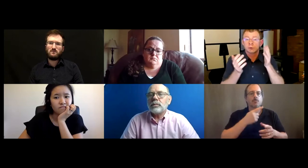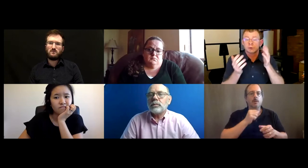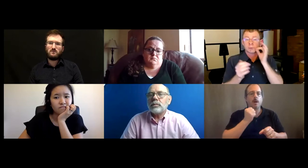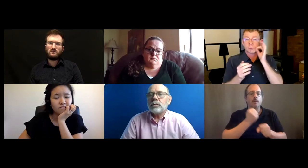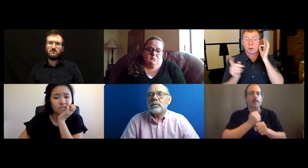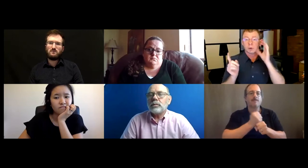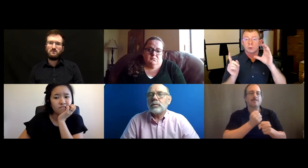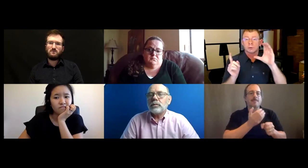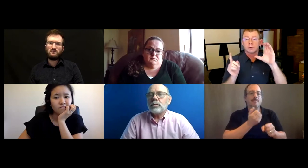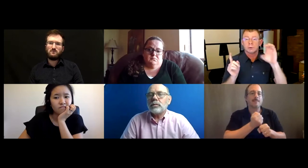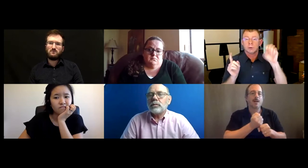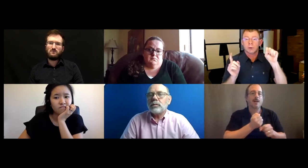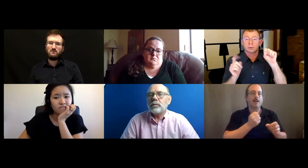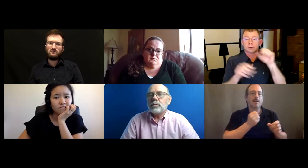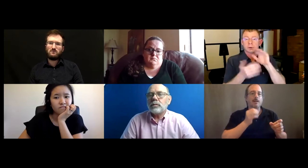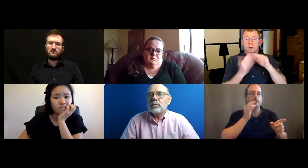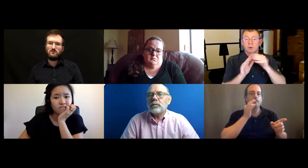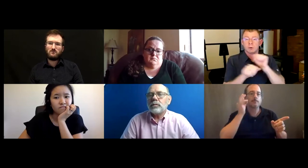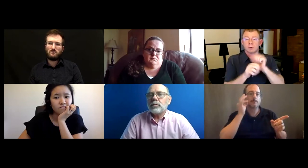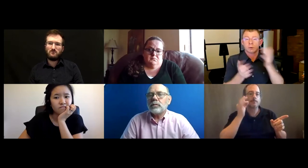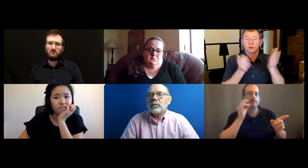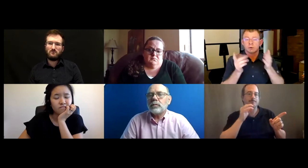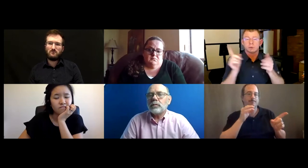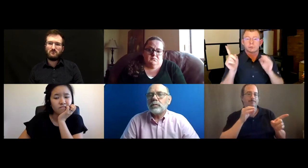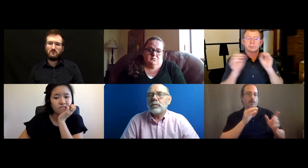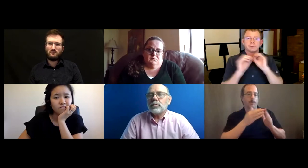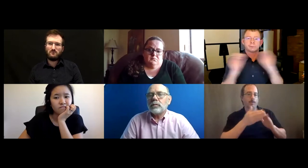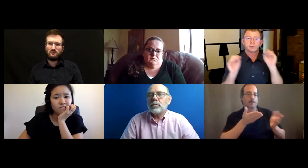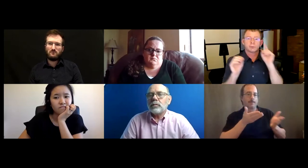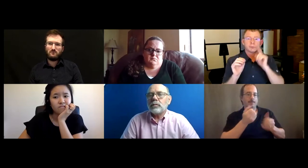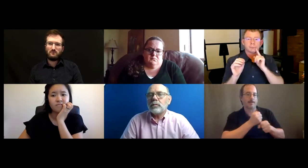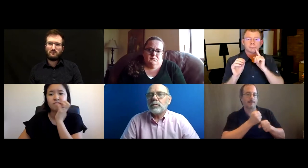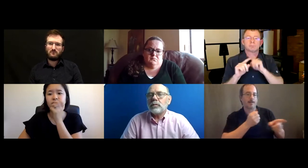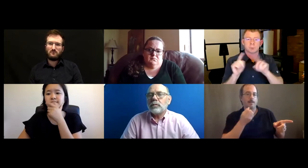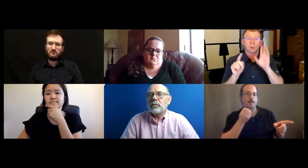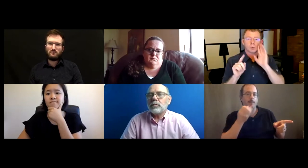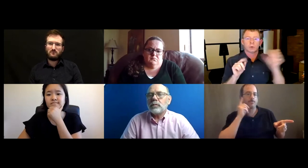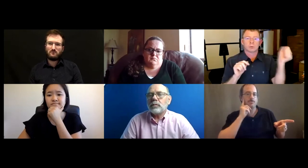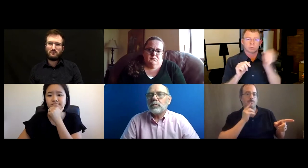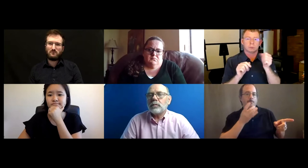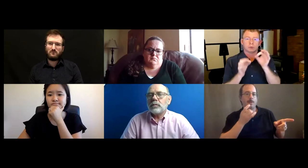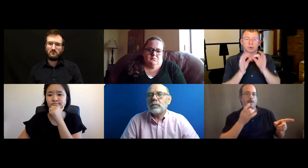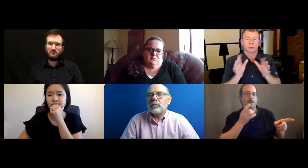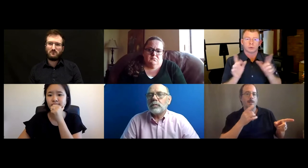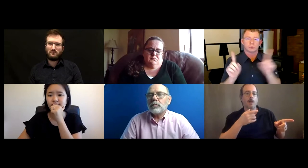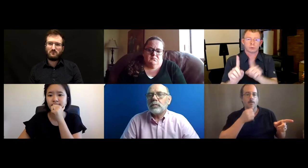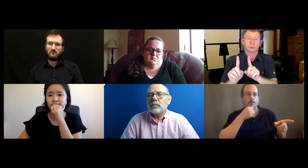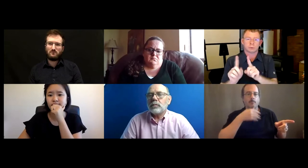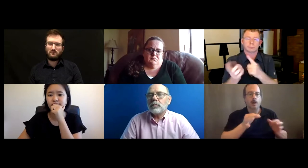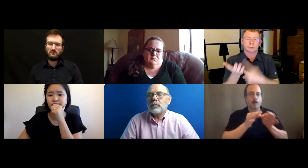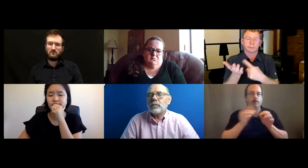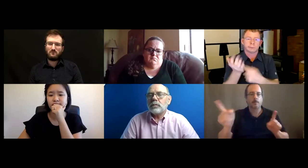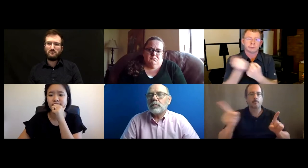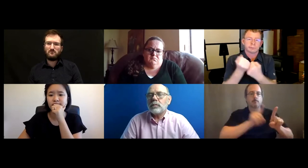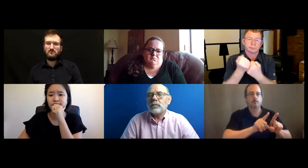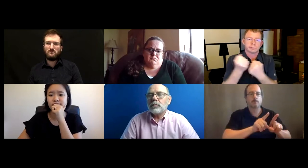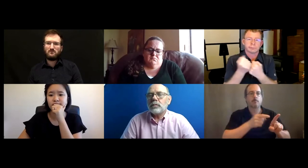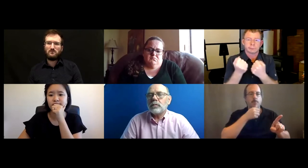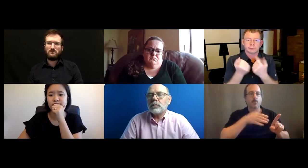In terms of Mohawk's employments, there is CES, Career Employment Services. They don't have